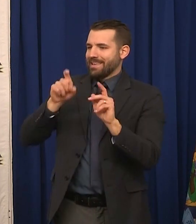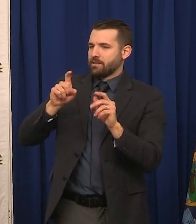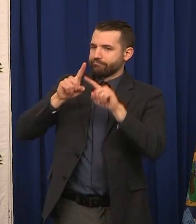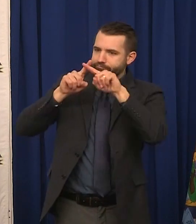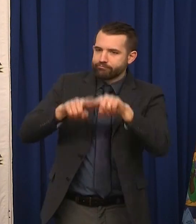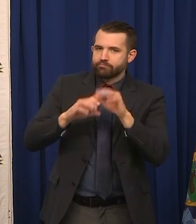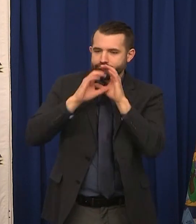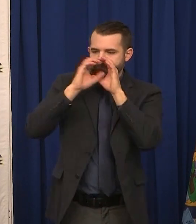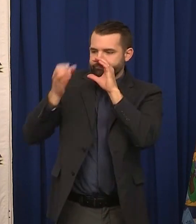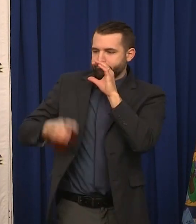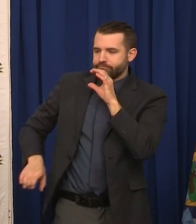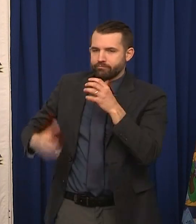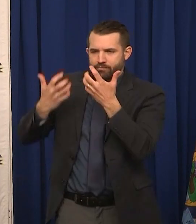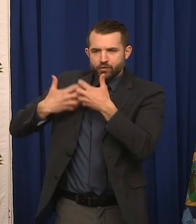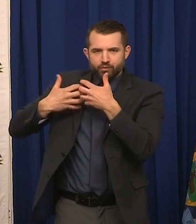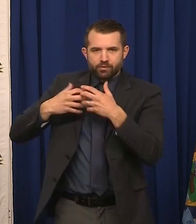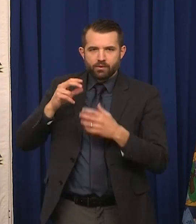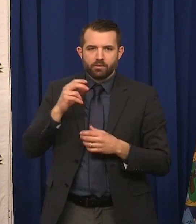of China